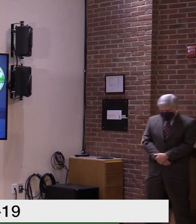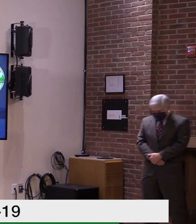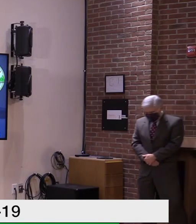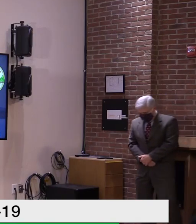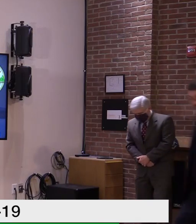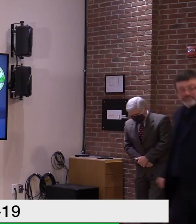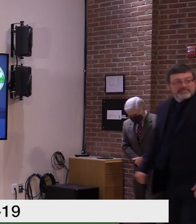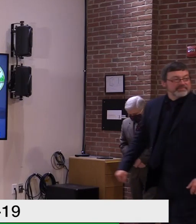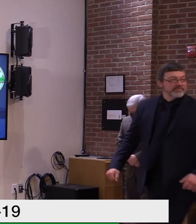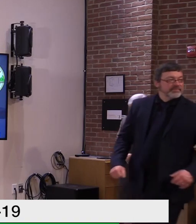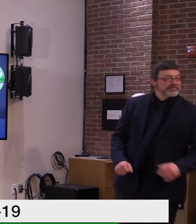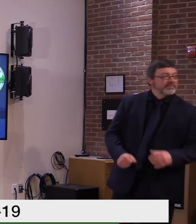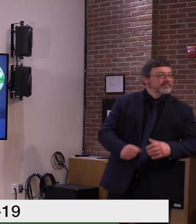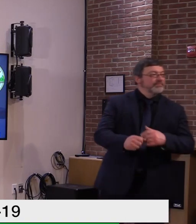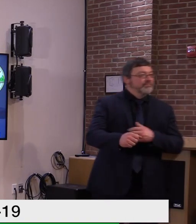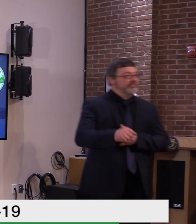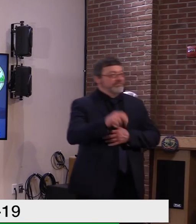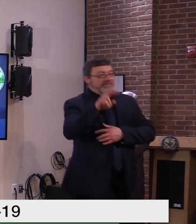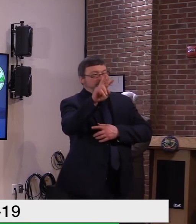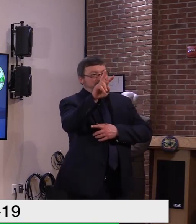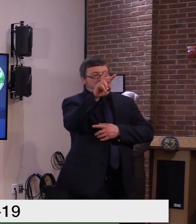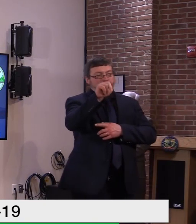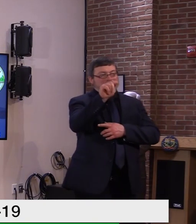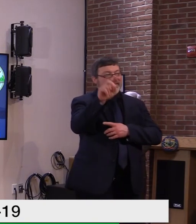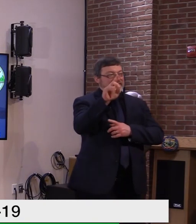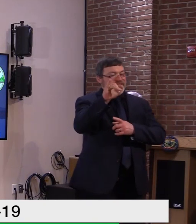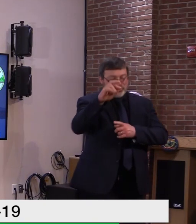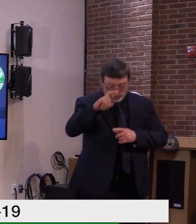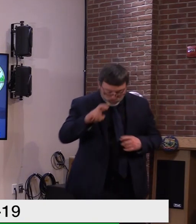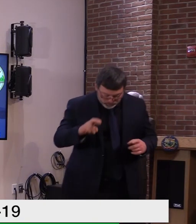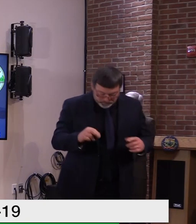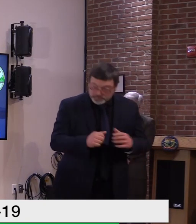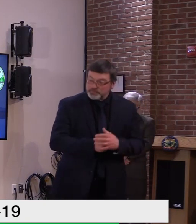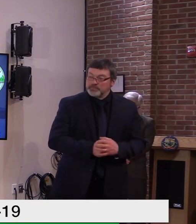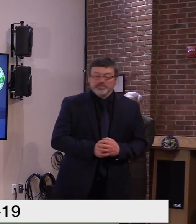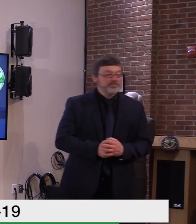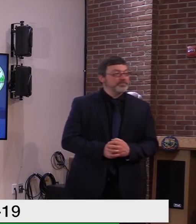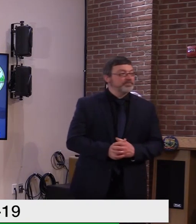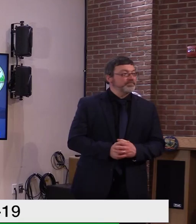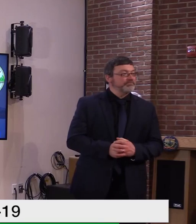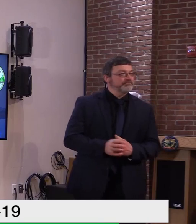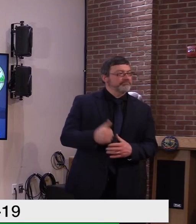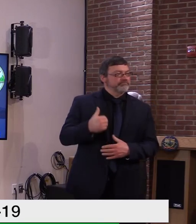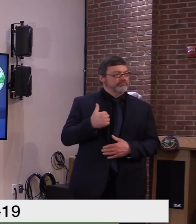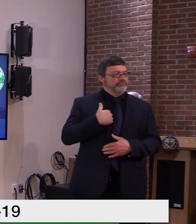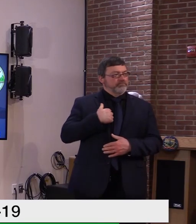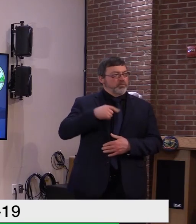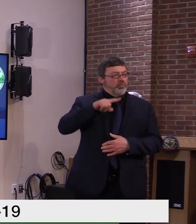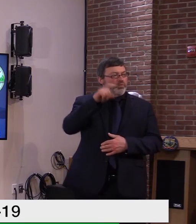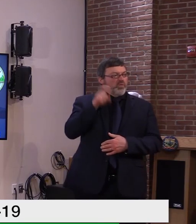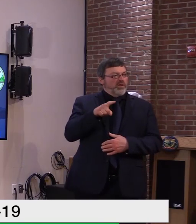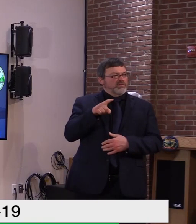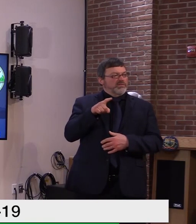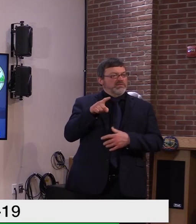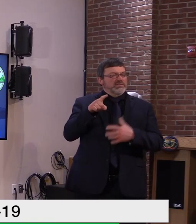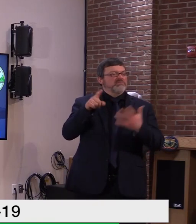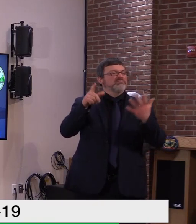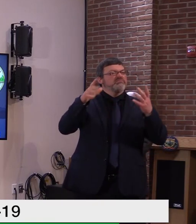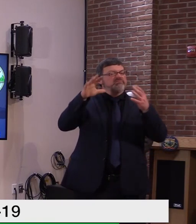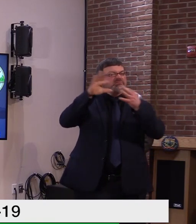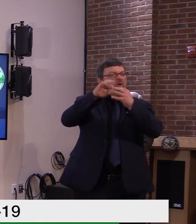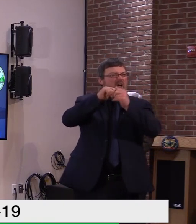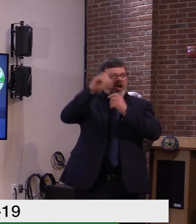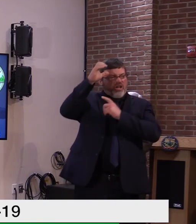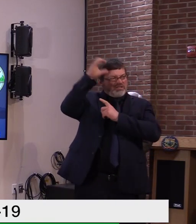Hi. This is more of a sort of a philosophical question because it's the end of the year and we're going into a new year. And I'm just sort of wondering